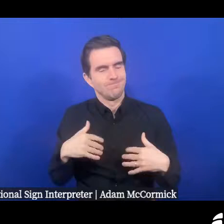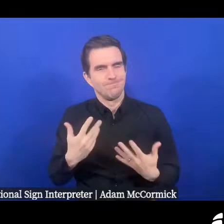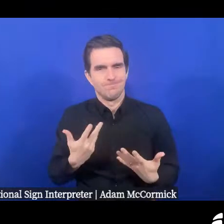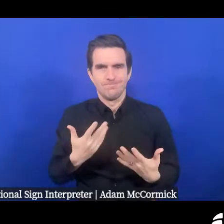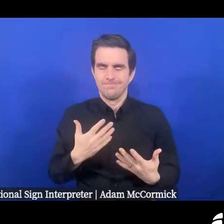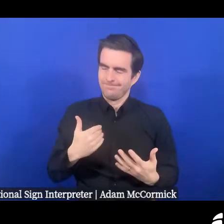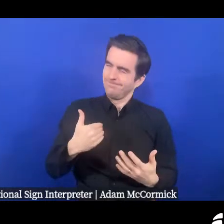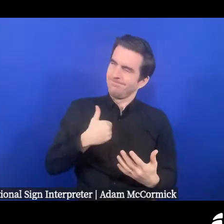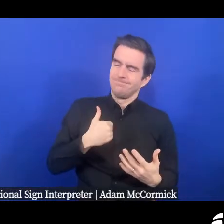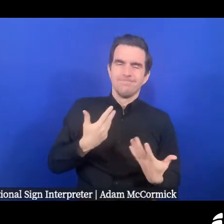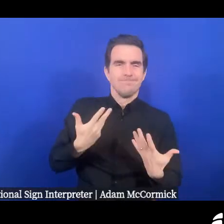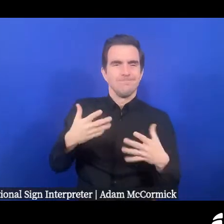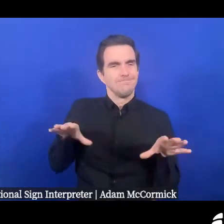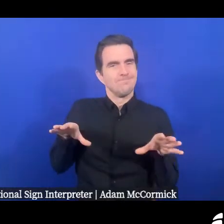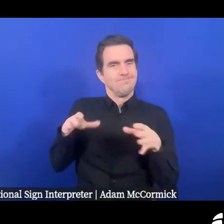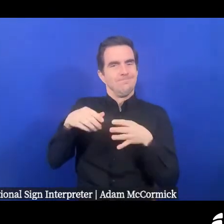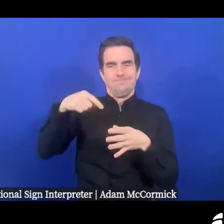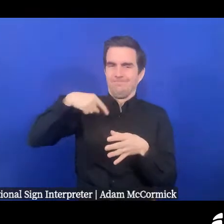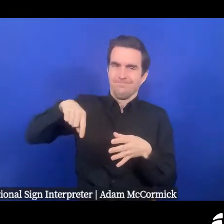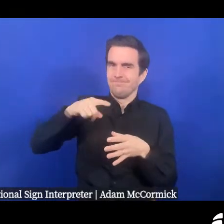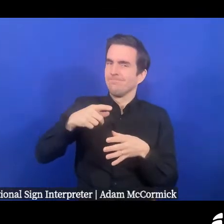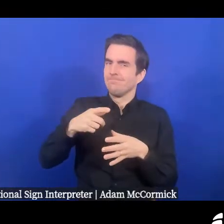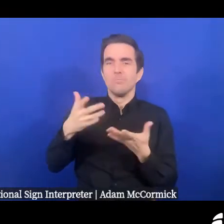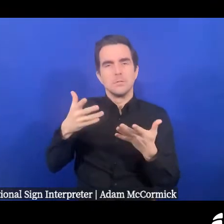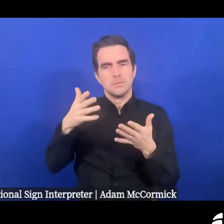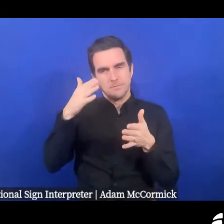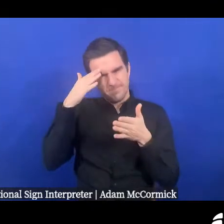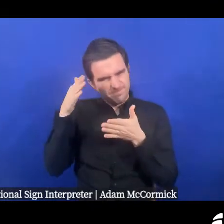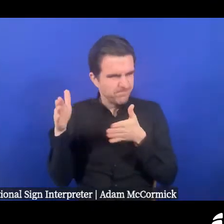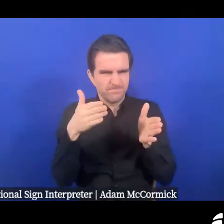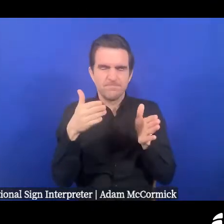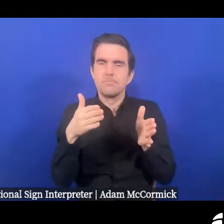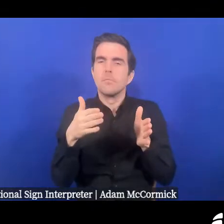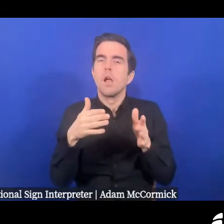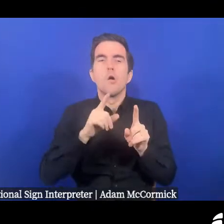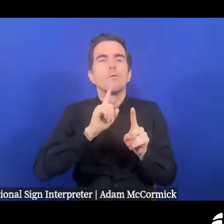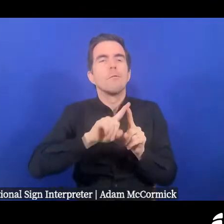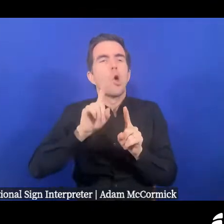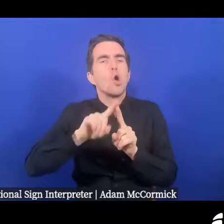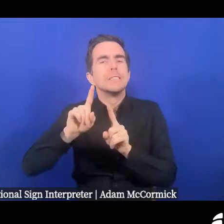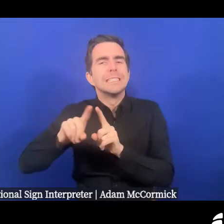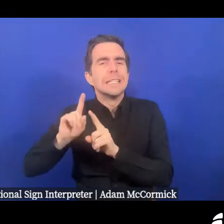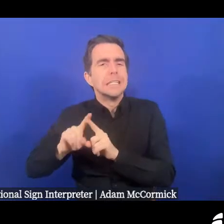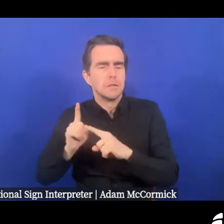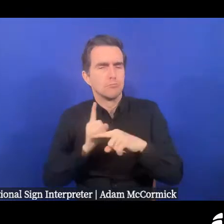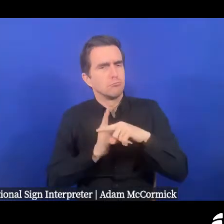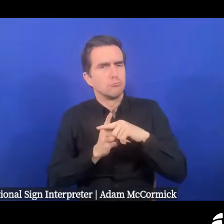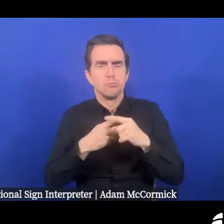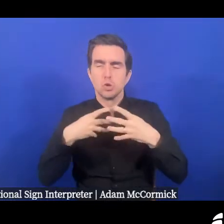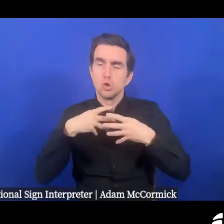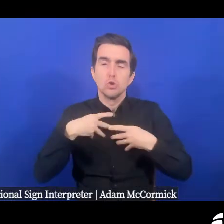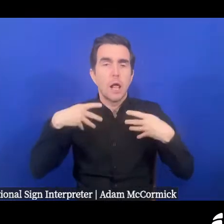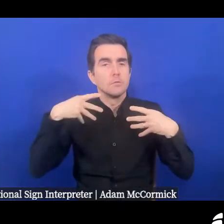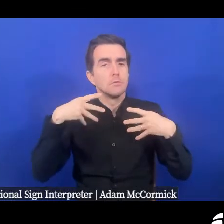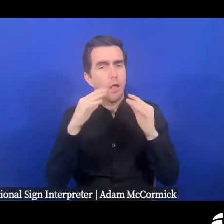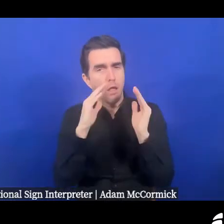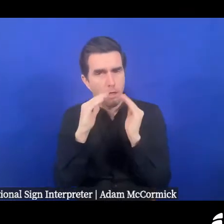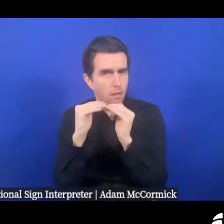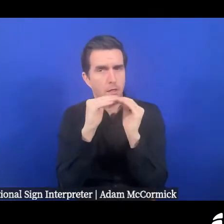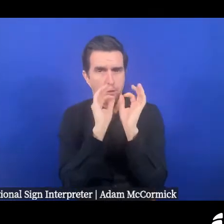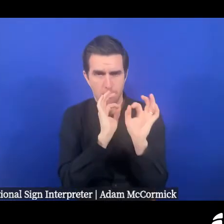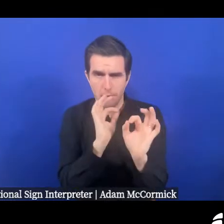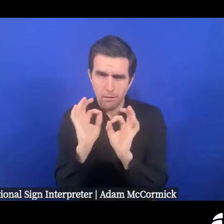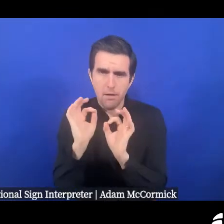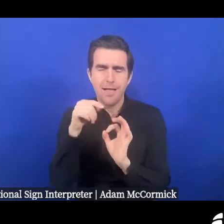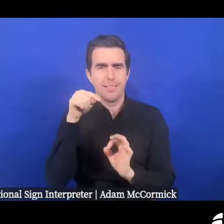has been one of the main actors for the creation inside of the ministry of the Committee